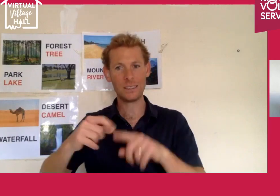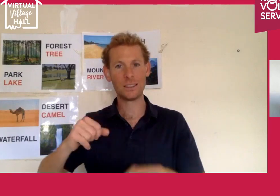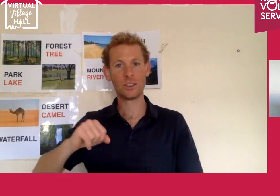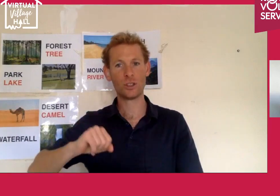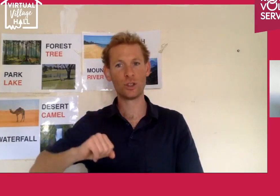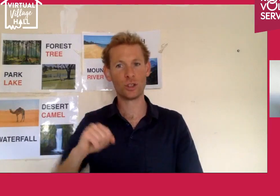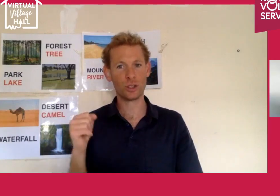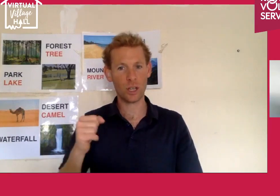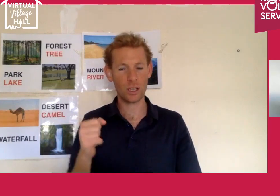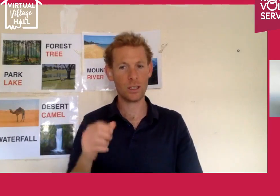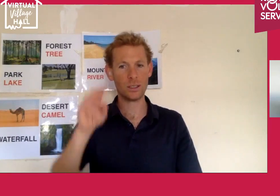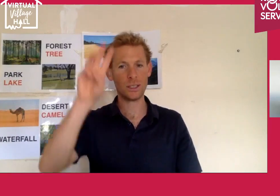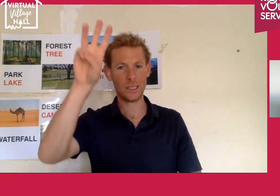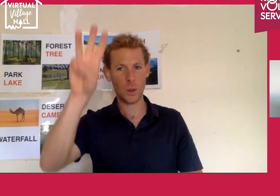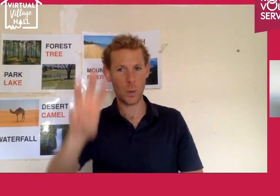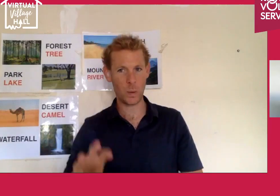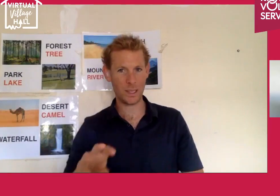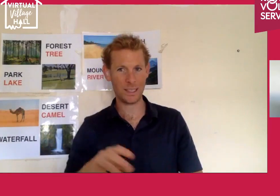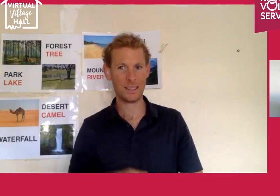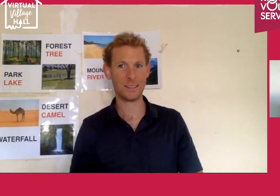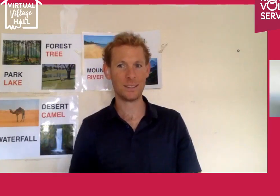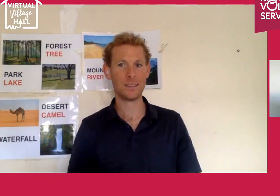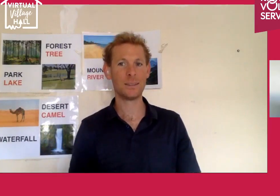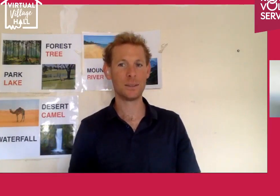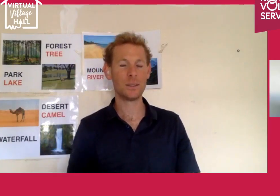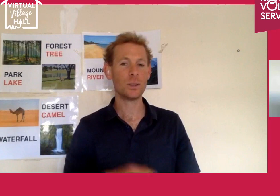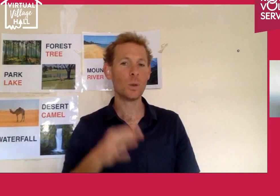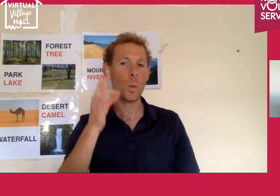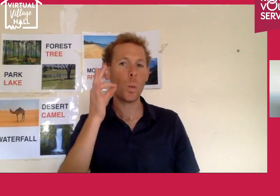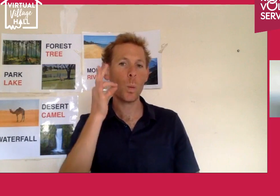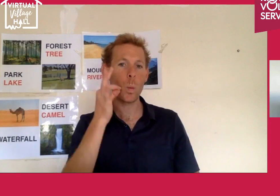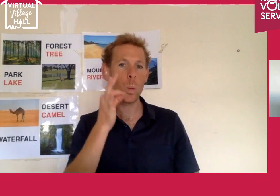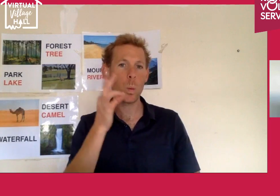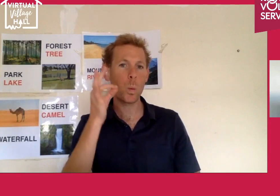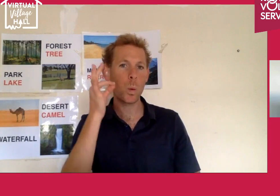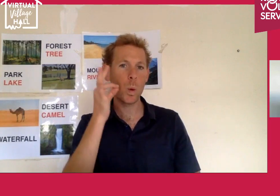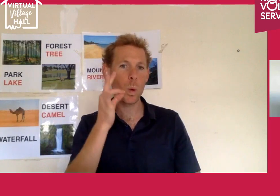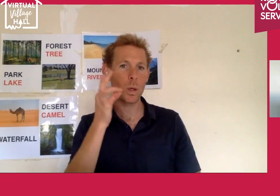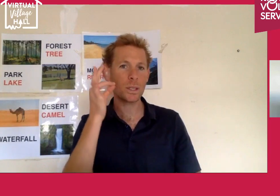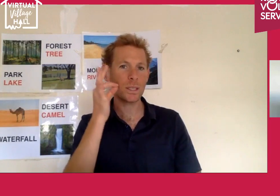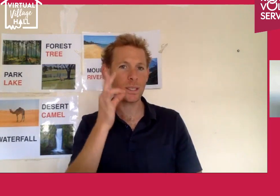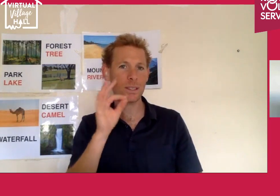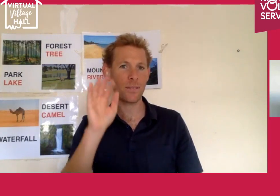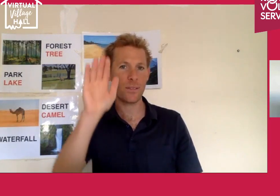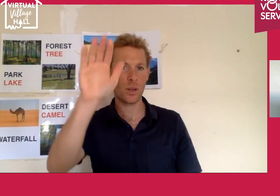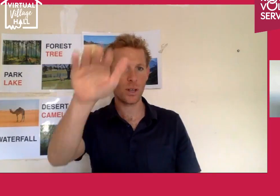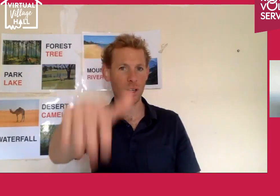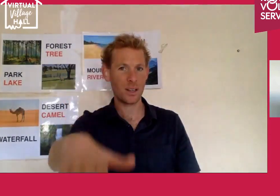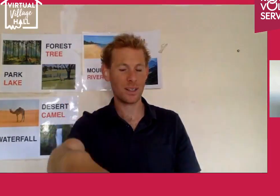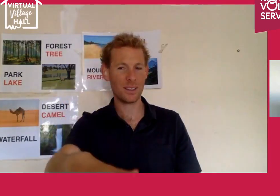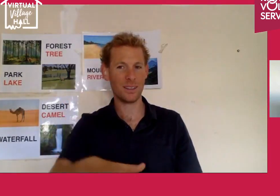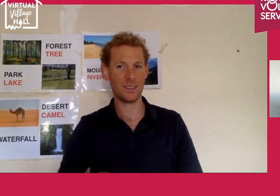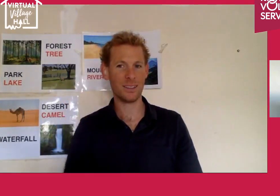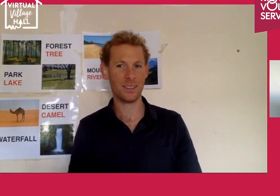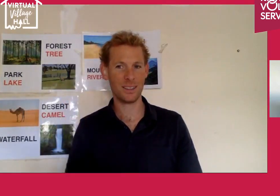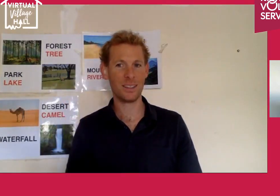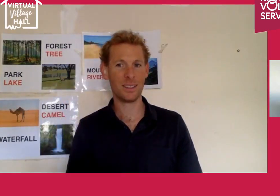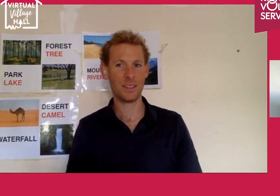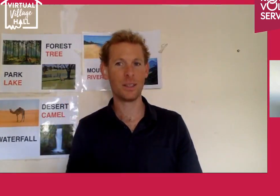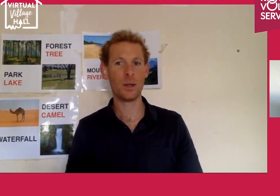an enormous waterfall that you're speaking of, you would use two hands to indicate size. And England and Scotland and Wales is